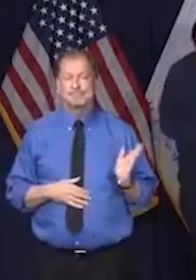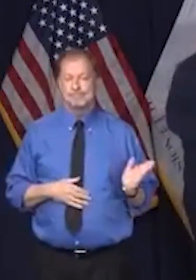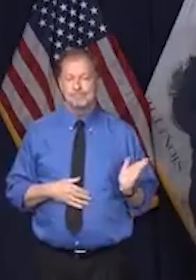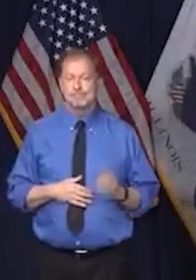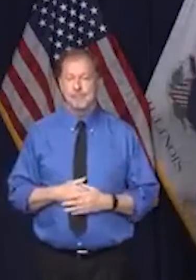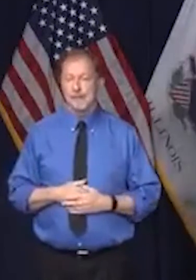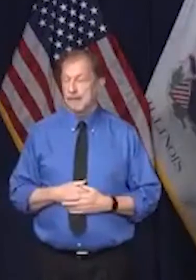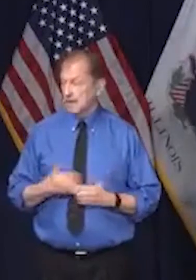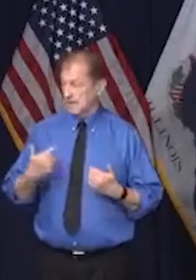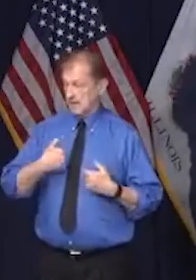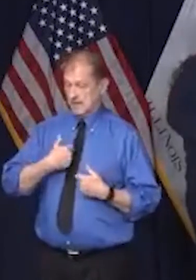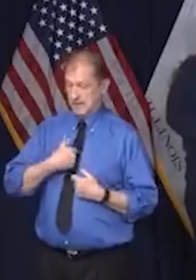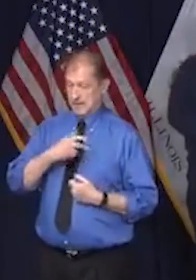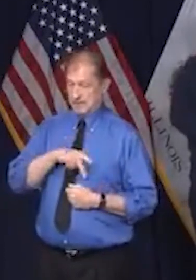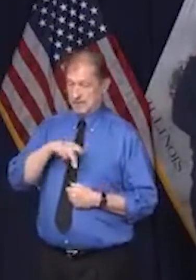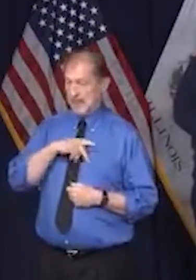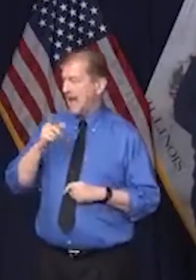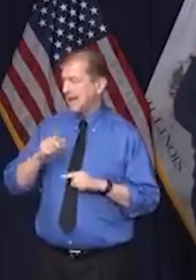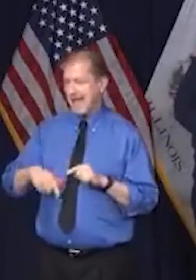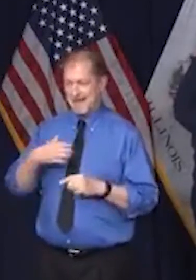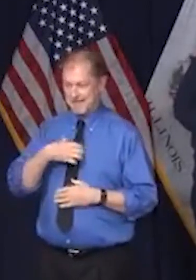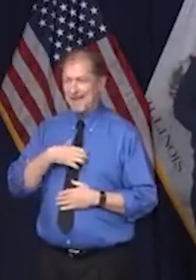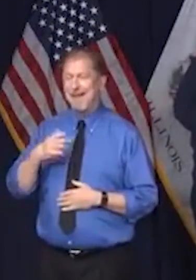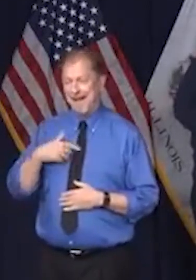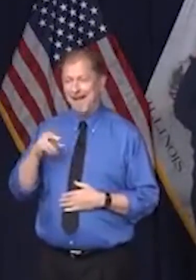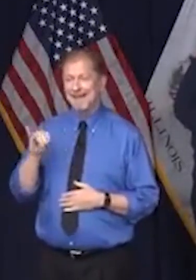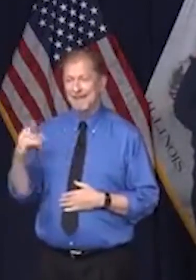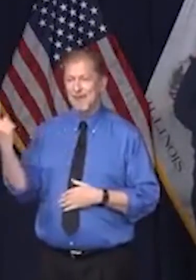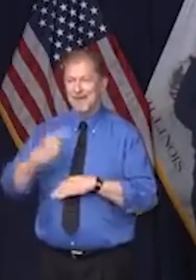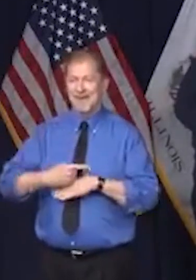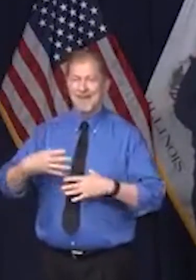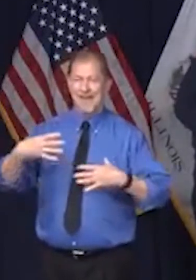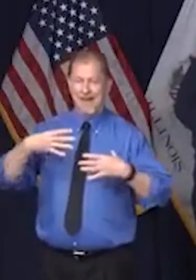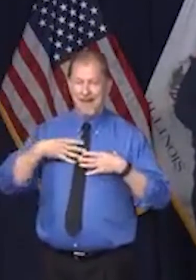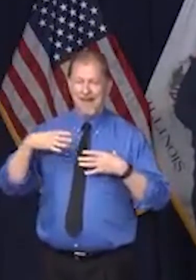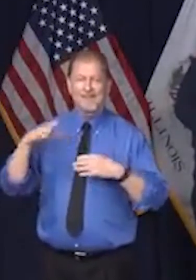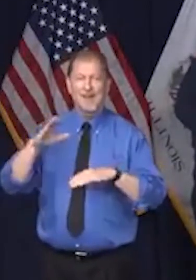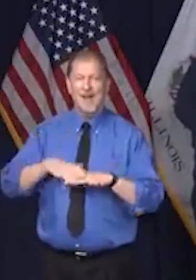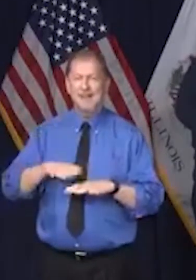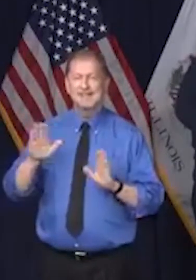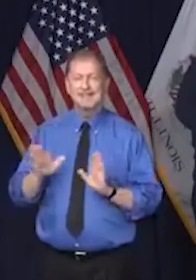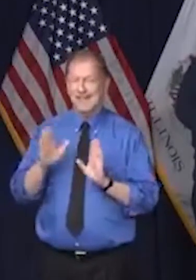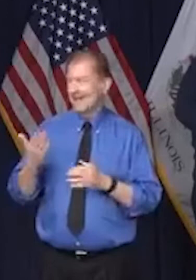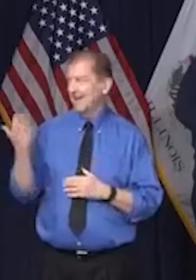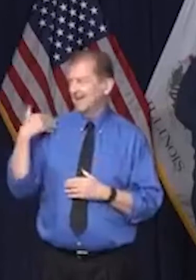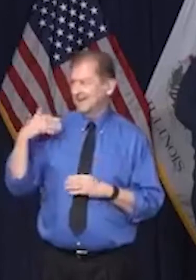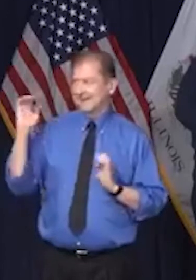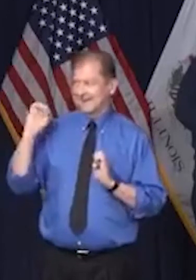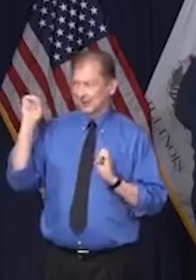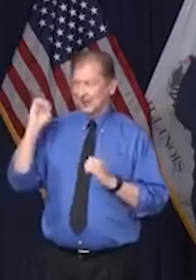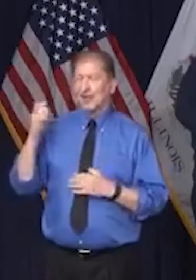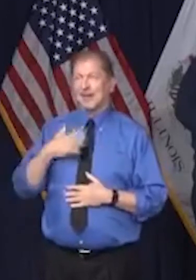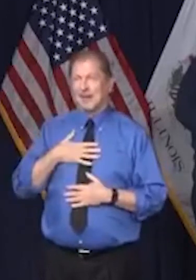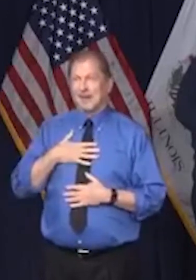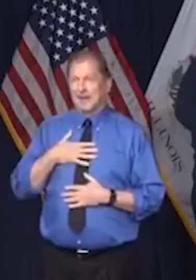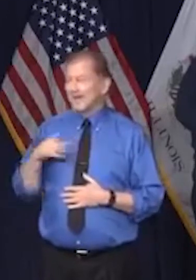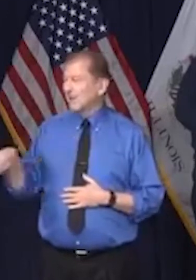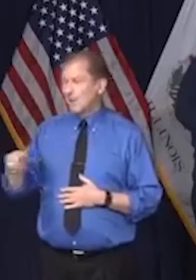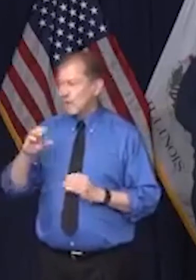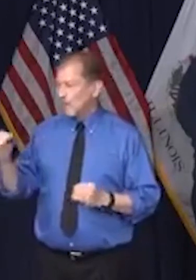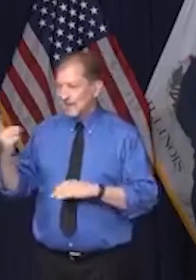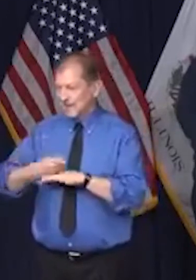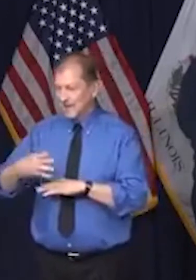I can't complain. I got a day off, unlike you. so I was off last Sunday, but we have an important